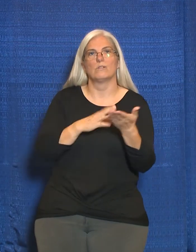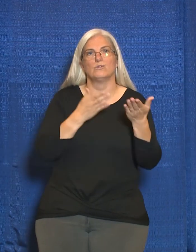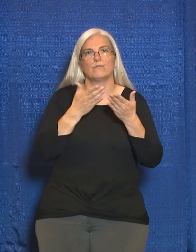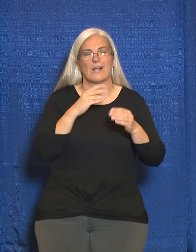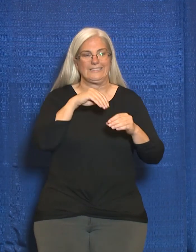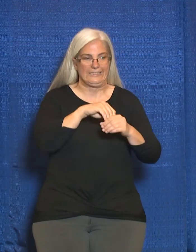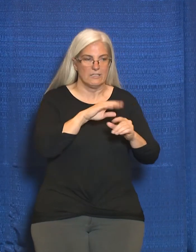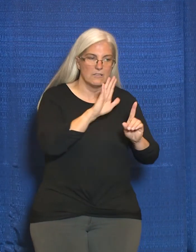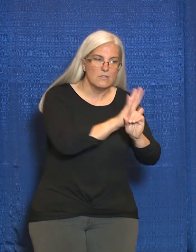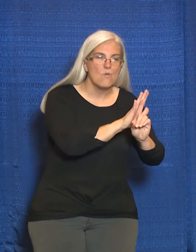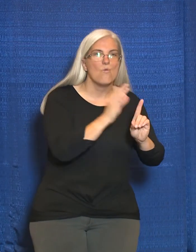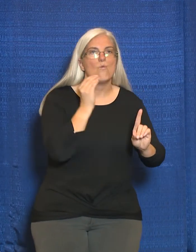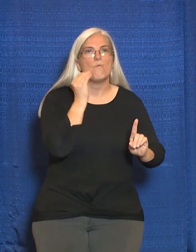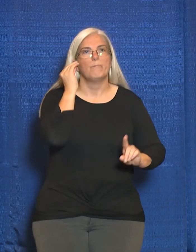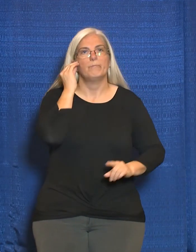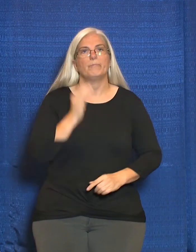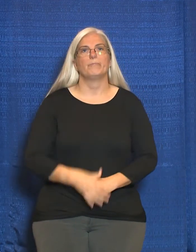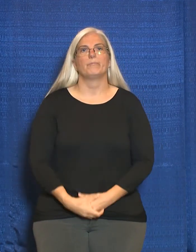homes.